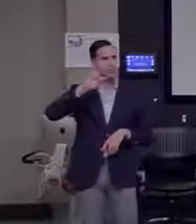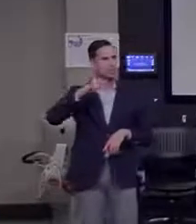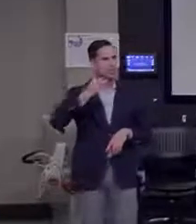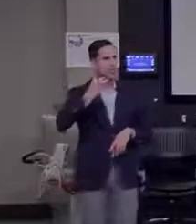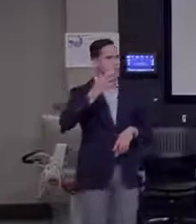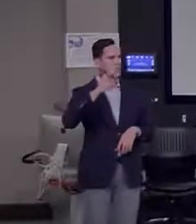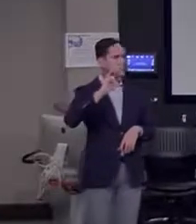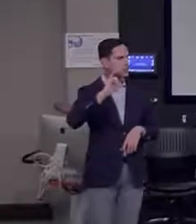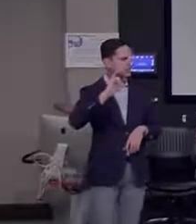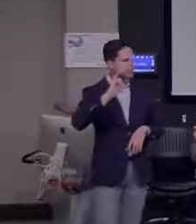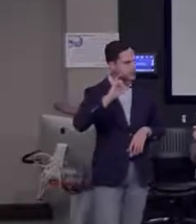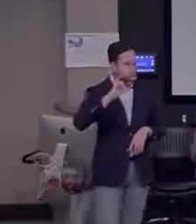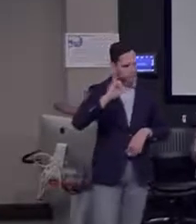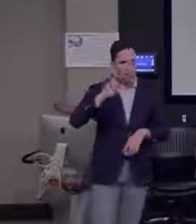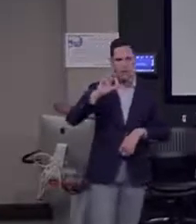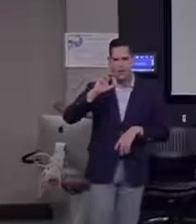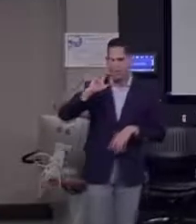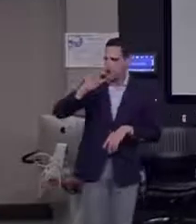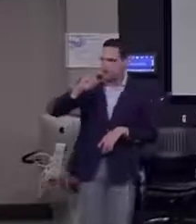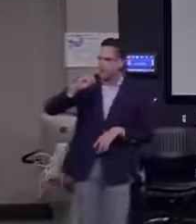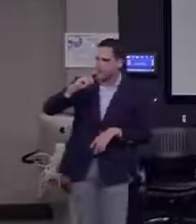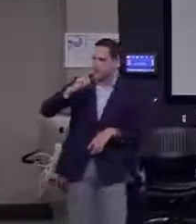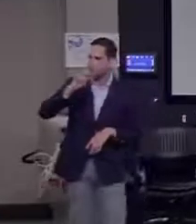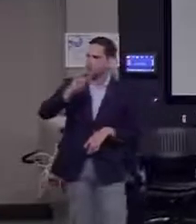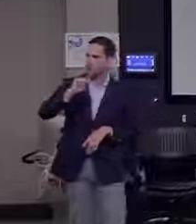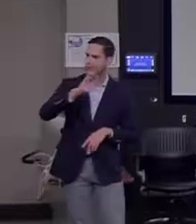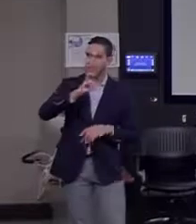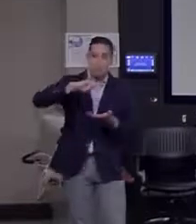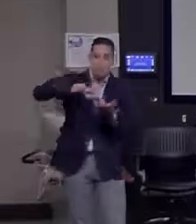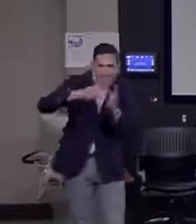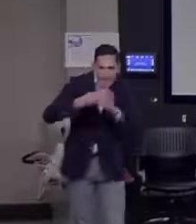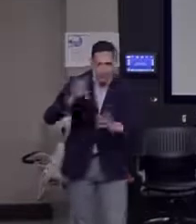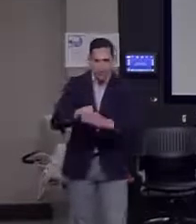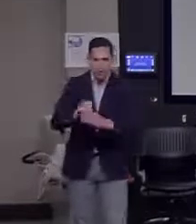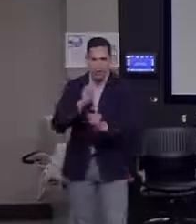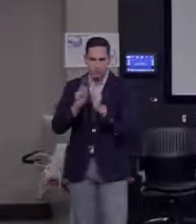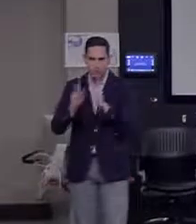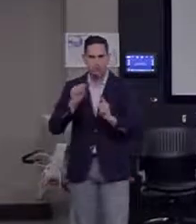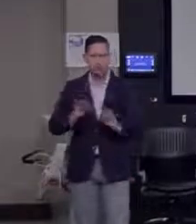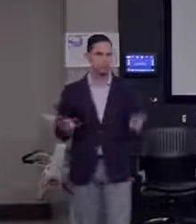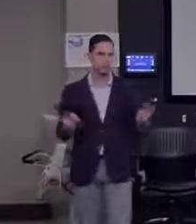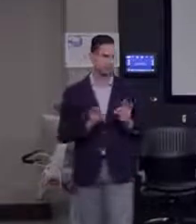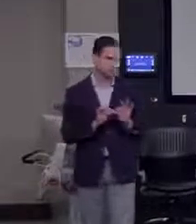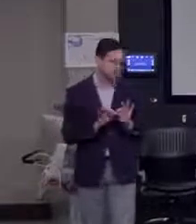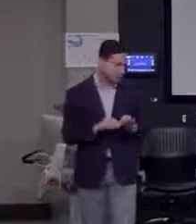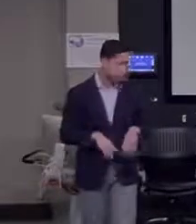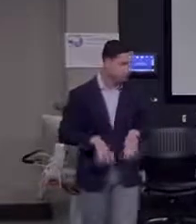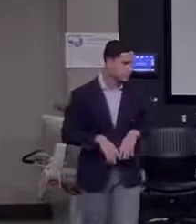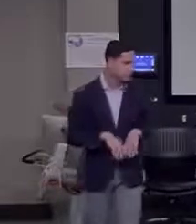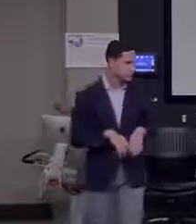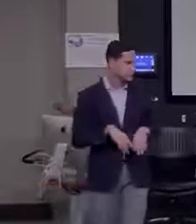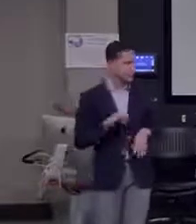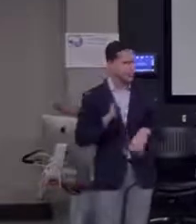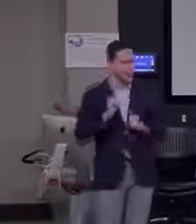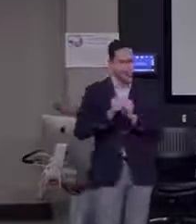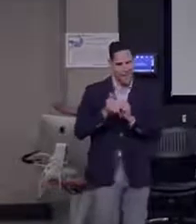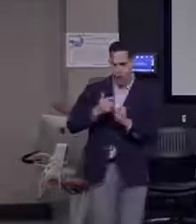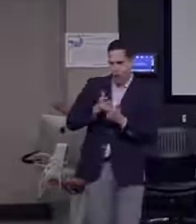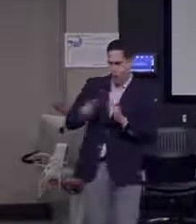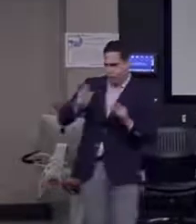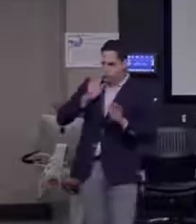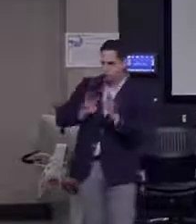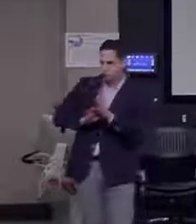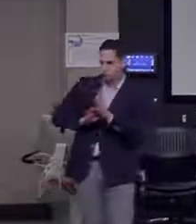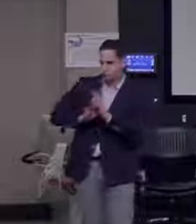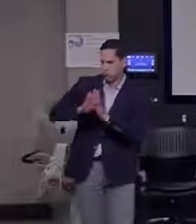of contingent and meaningful communication is what fuels language growth. And